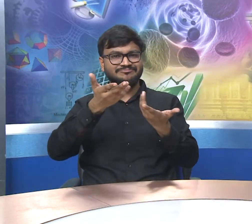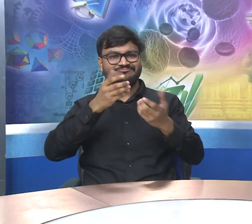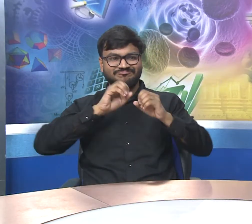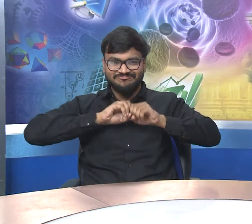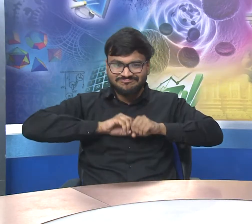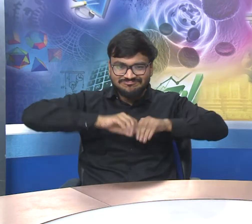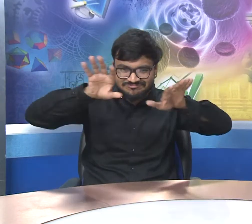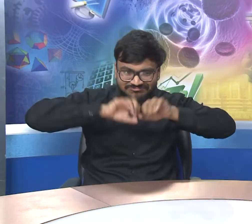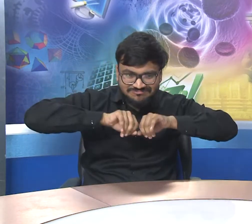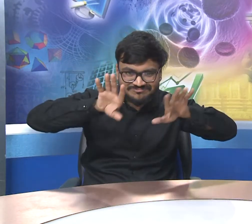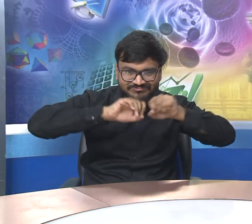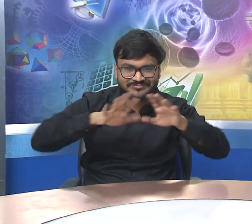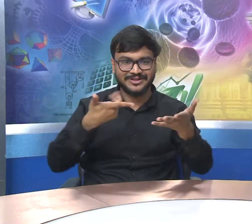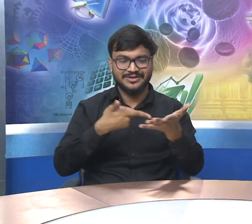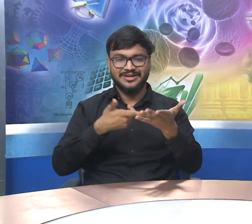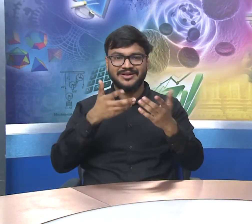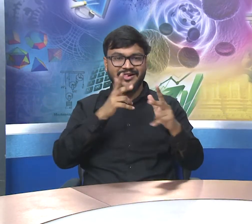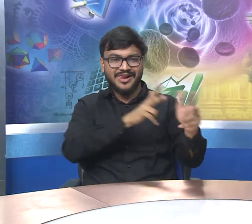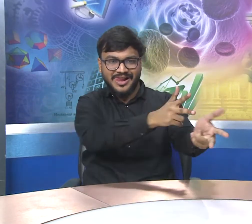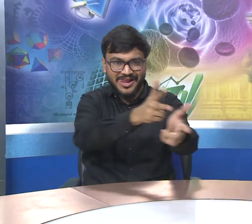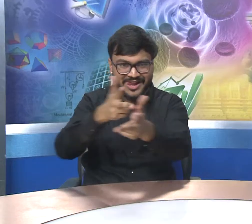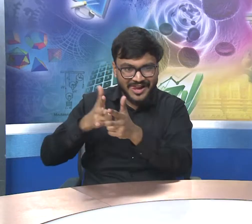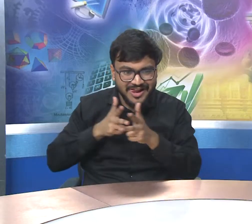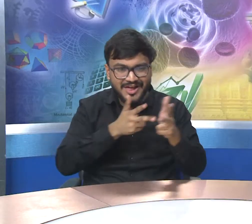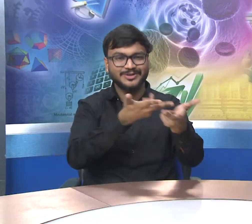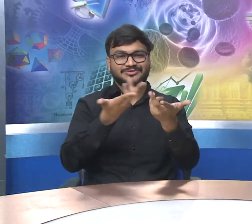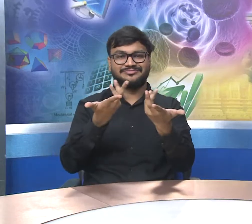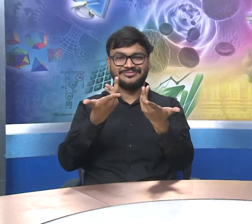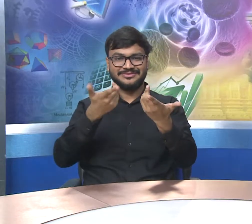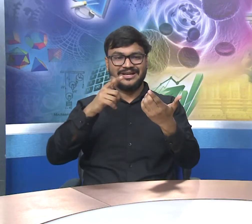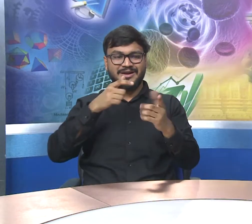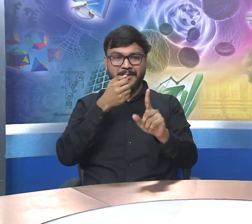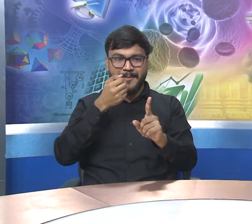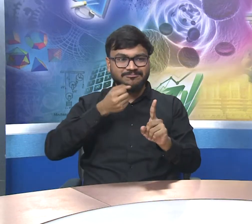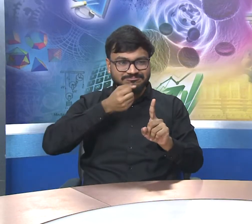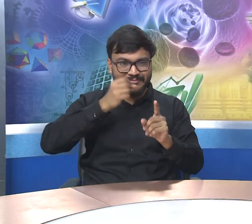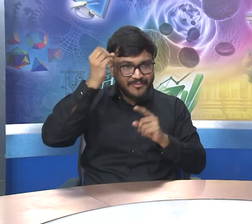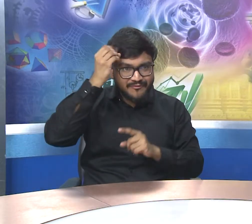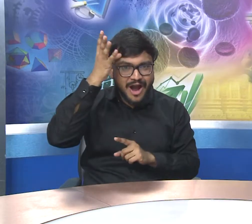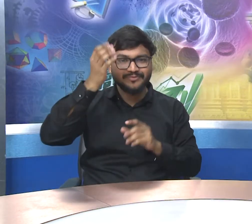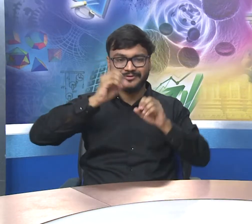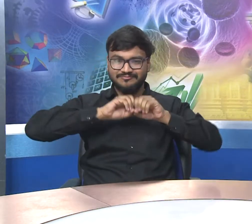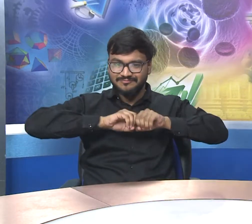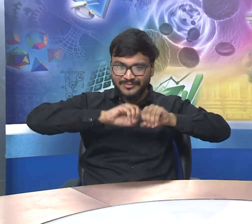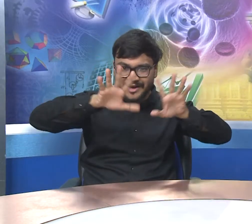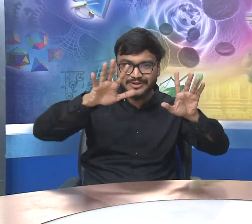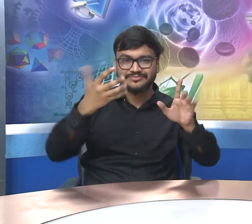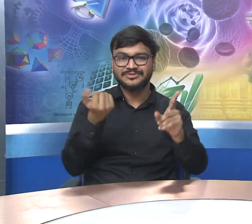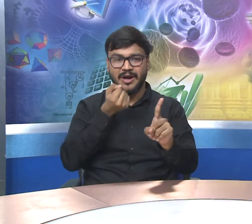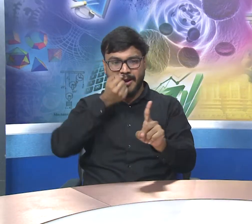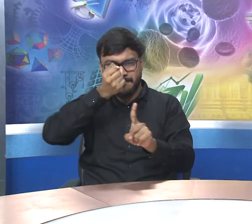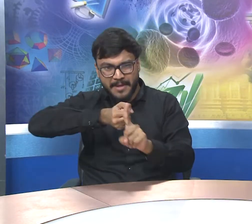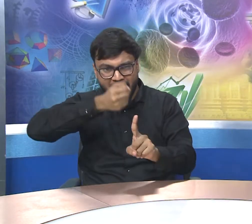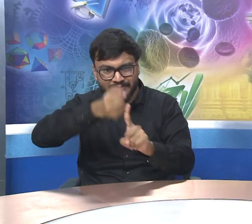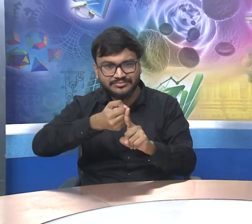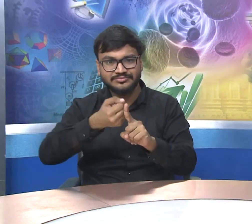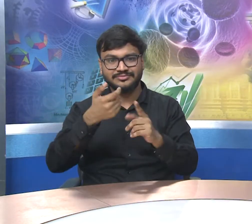Furthermore, the deaf have only recently become more aware of their language rights, and